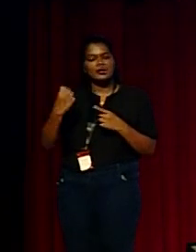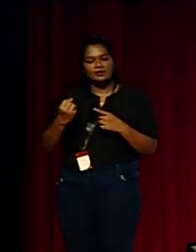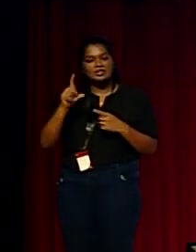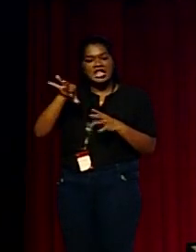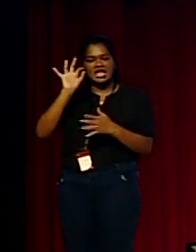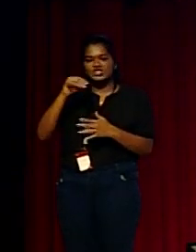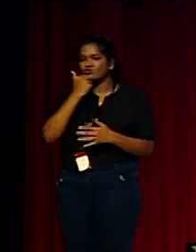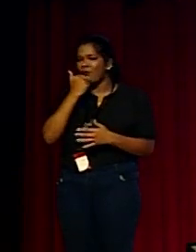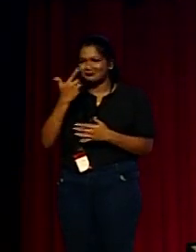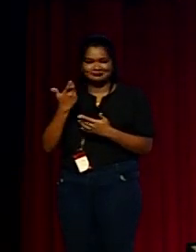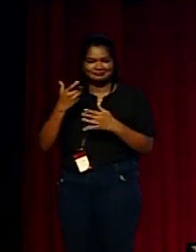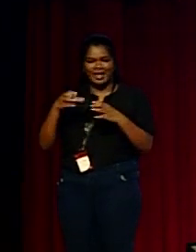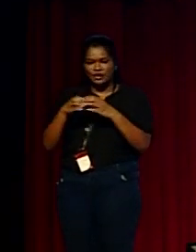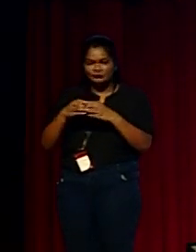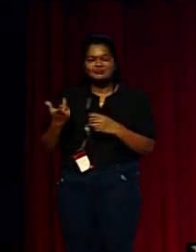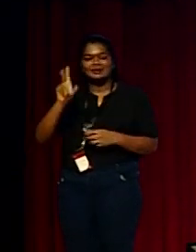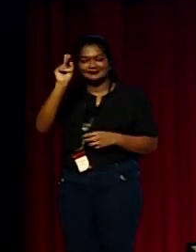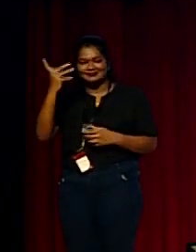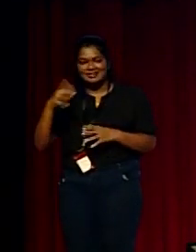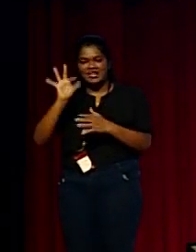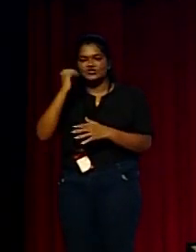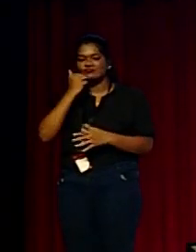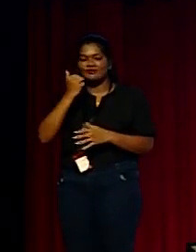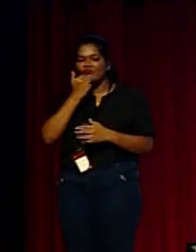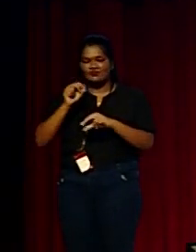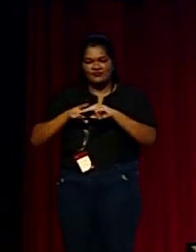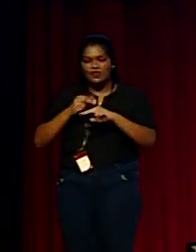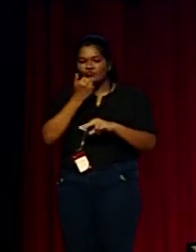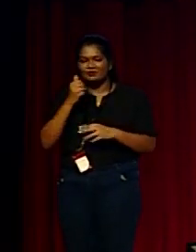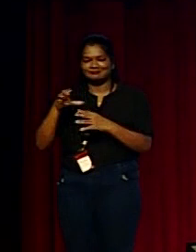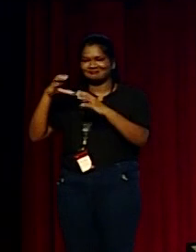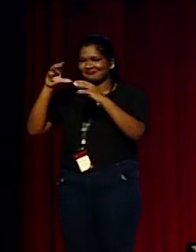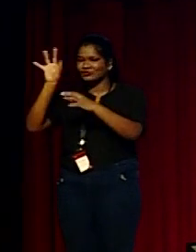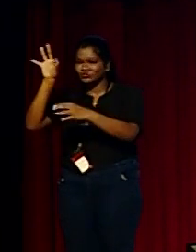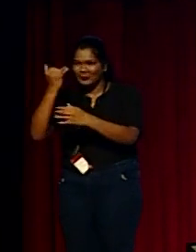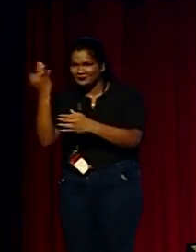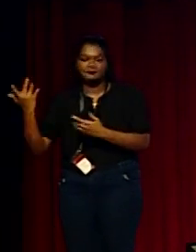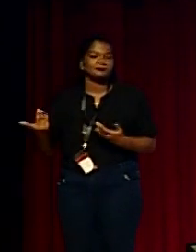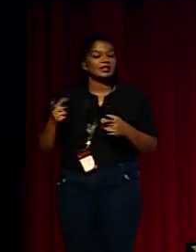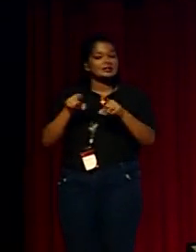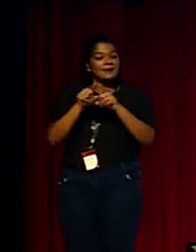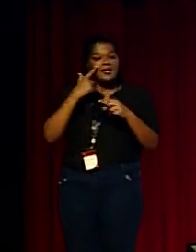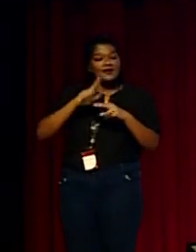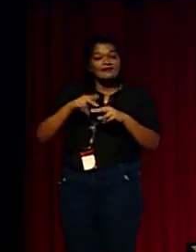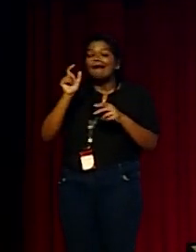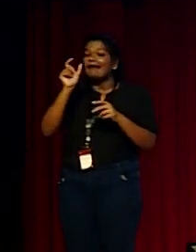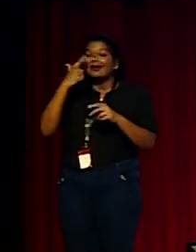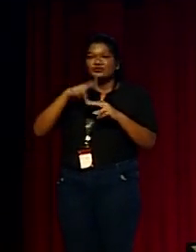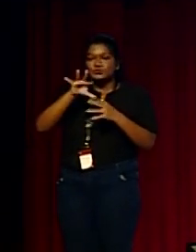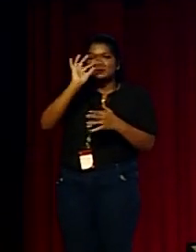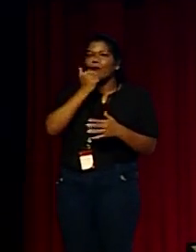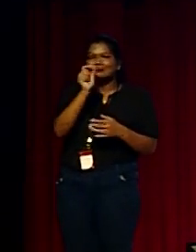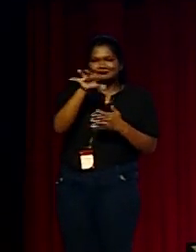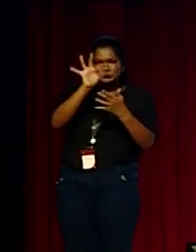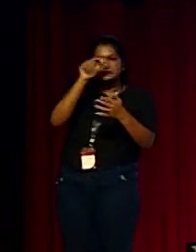is selecting a wrong character group, another one is selecting a wrong character itself. So this error can be resolved by using